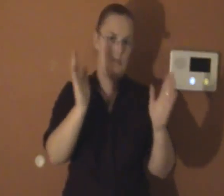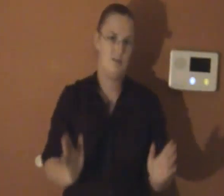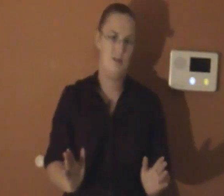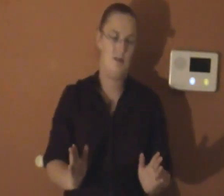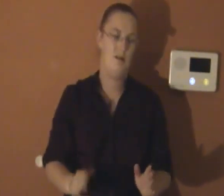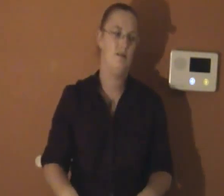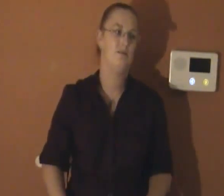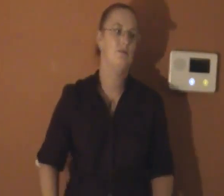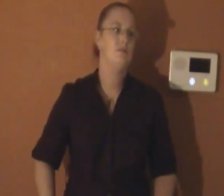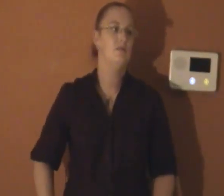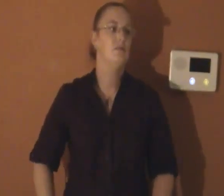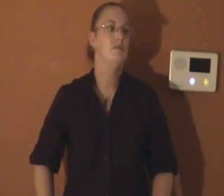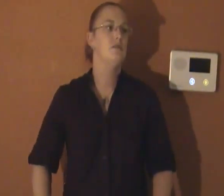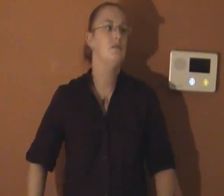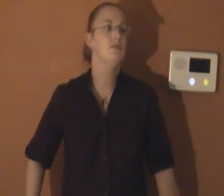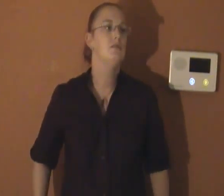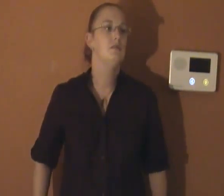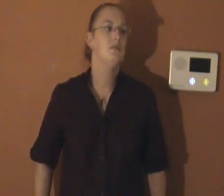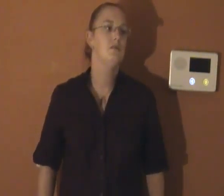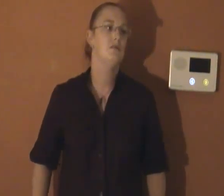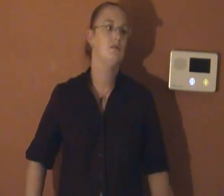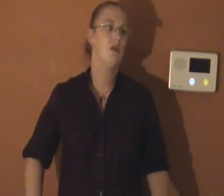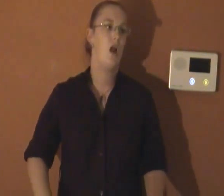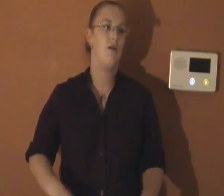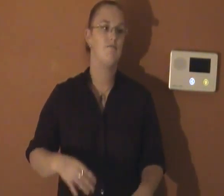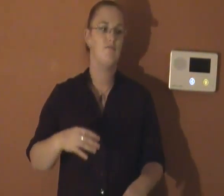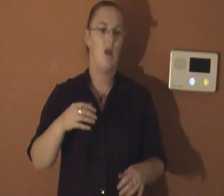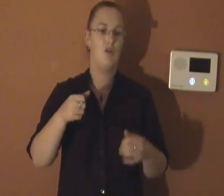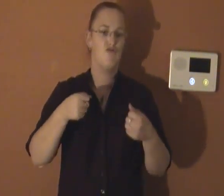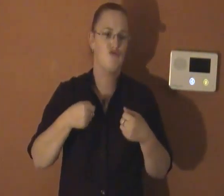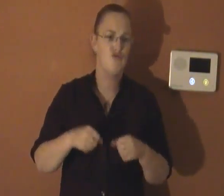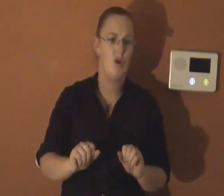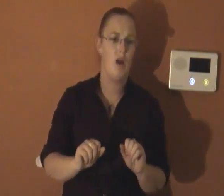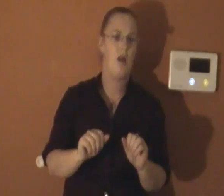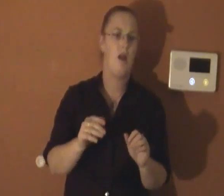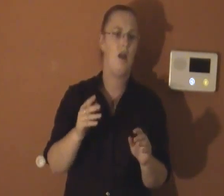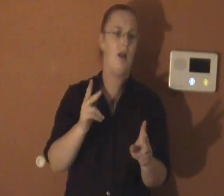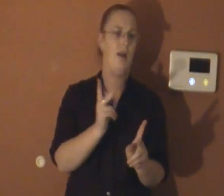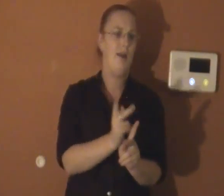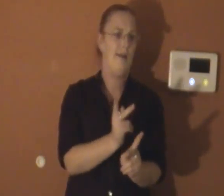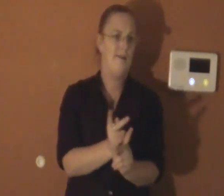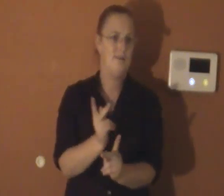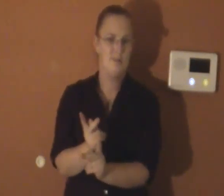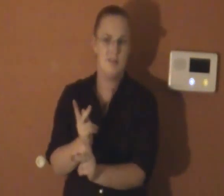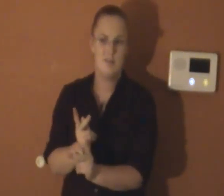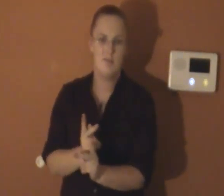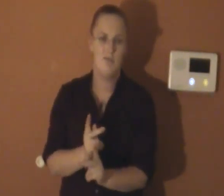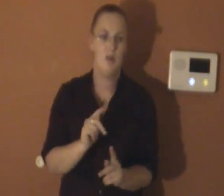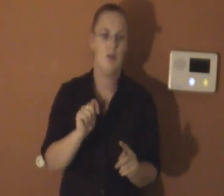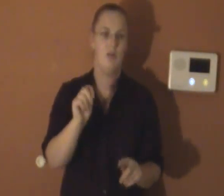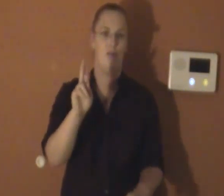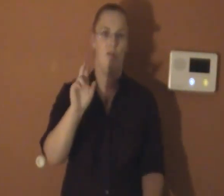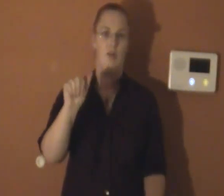we try and keep the same tradition that we had in my grandmother's time of meeting on Sunday evening and having a family